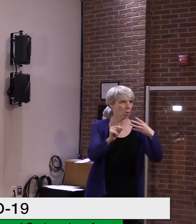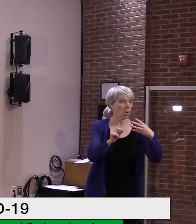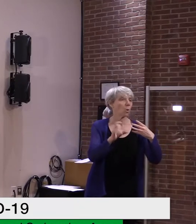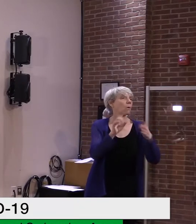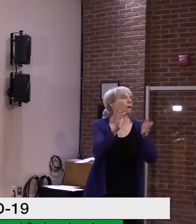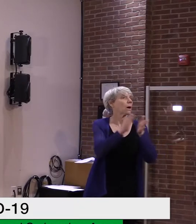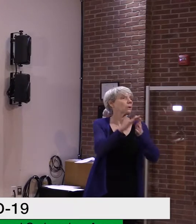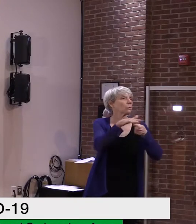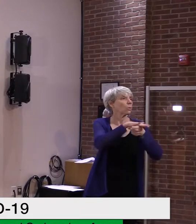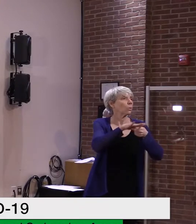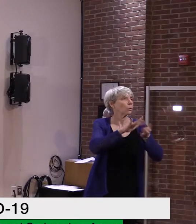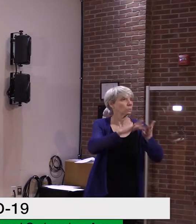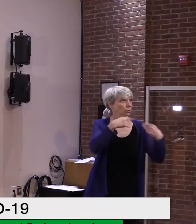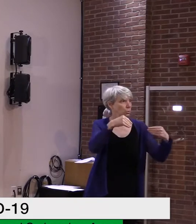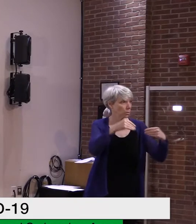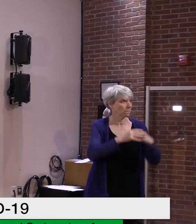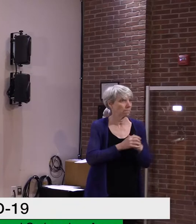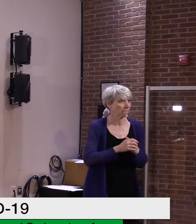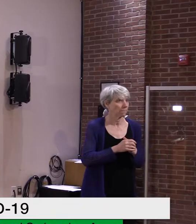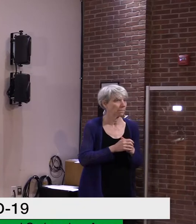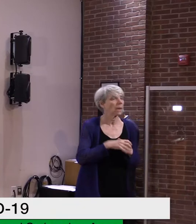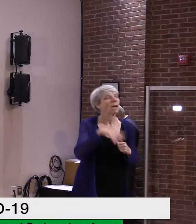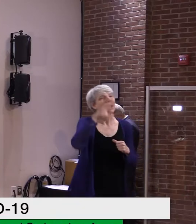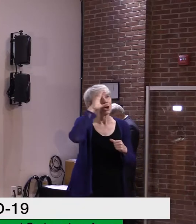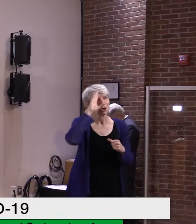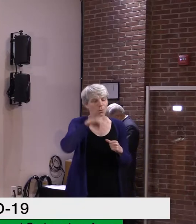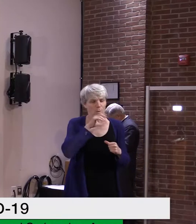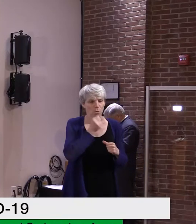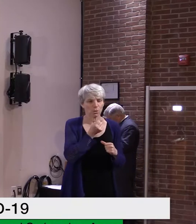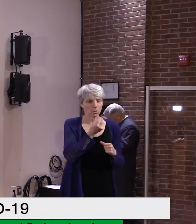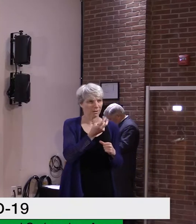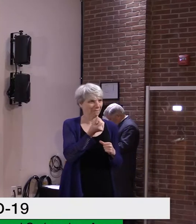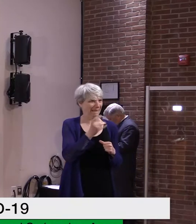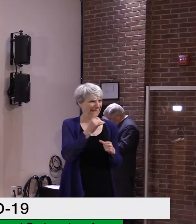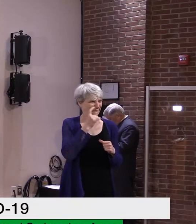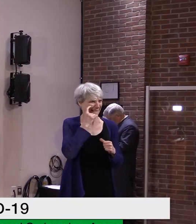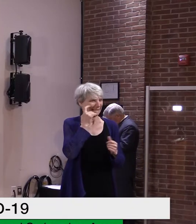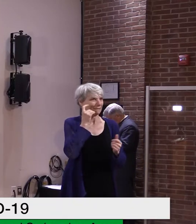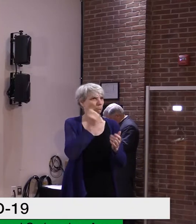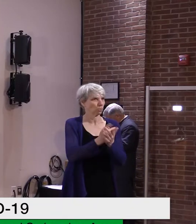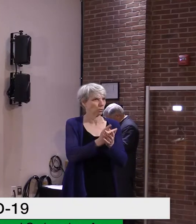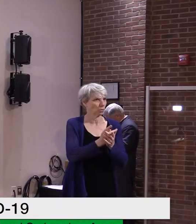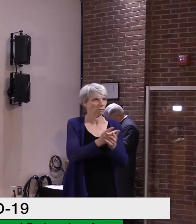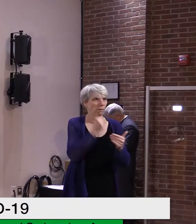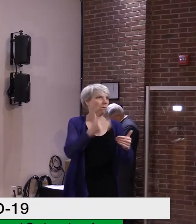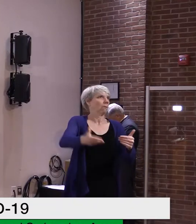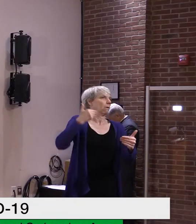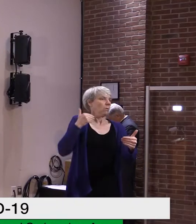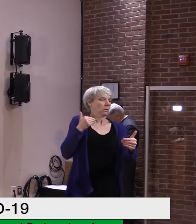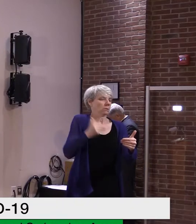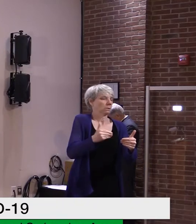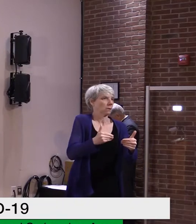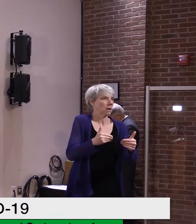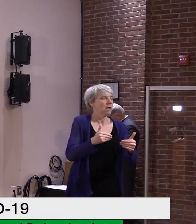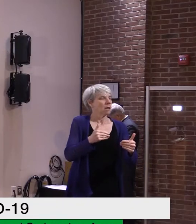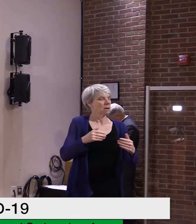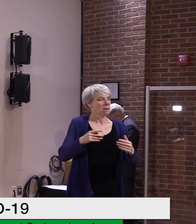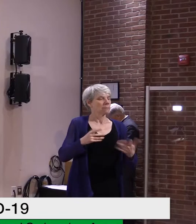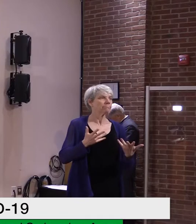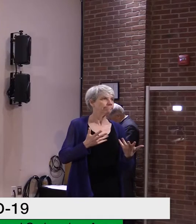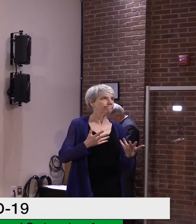I know the approval for this age group is more recent, but let me assure the parents, caregivers, and these young